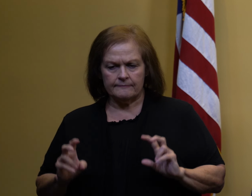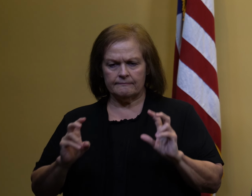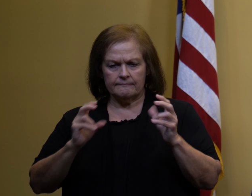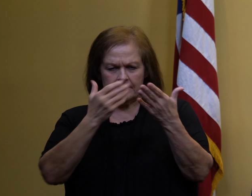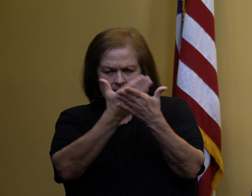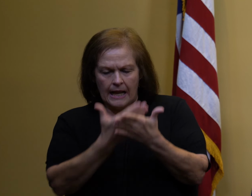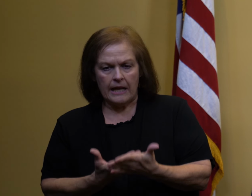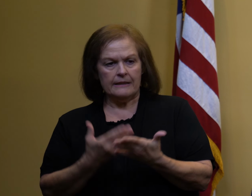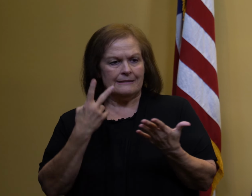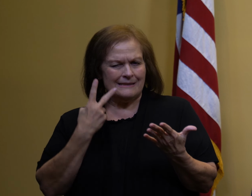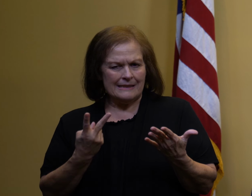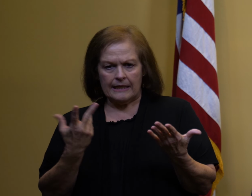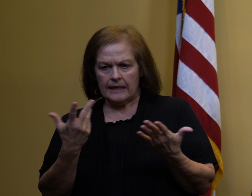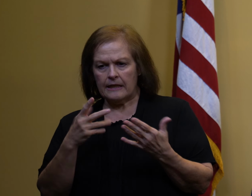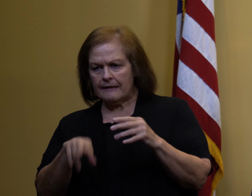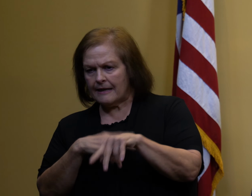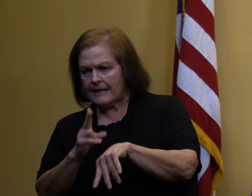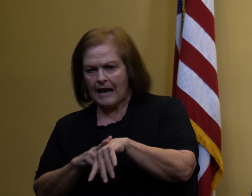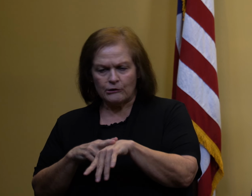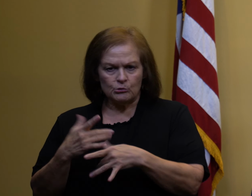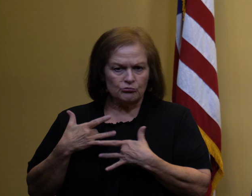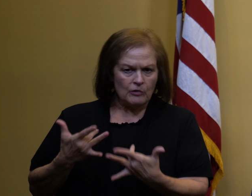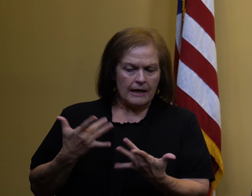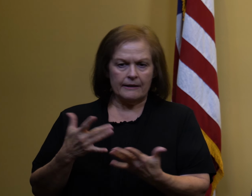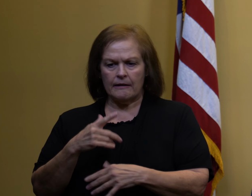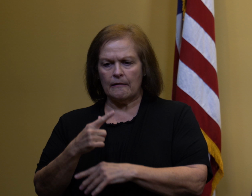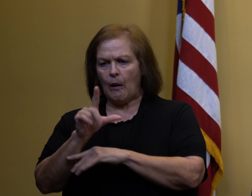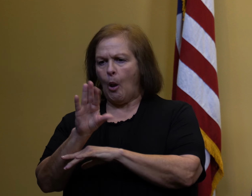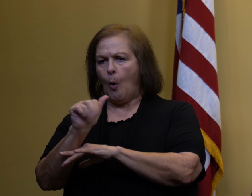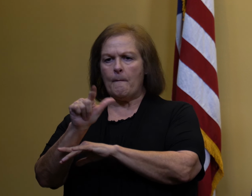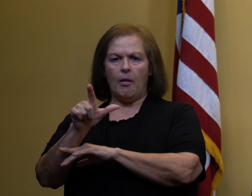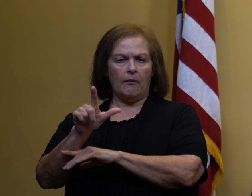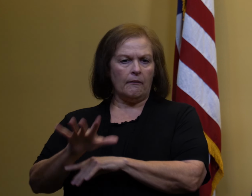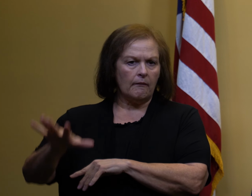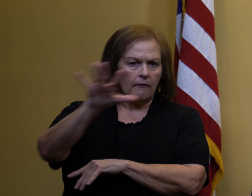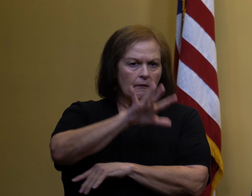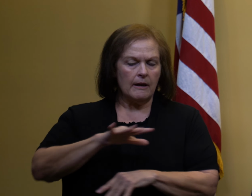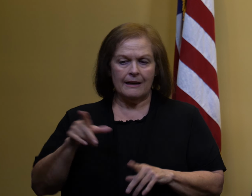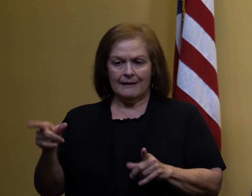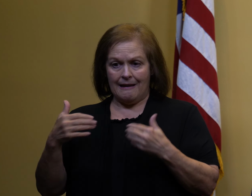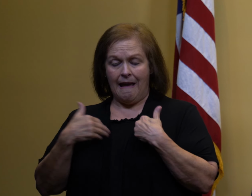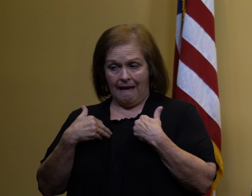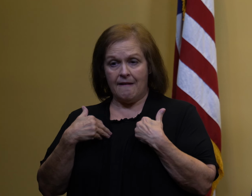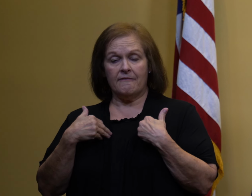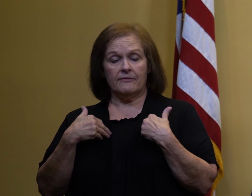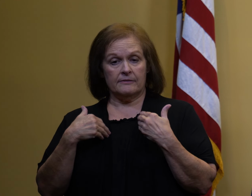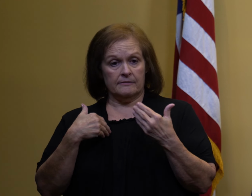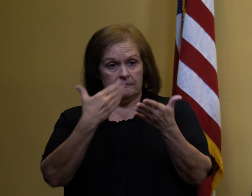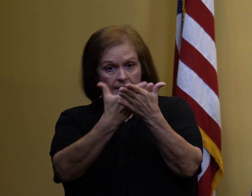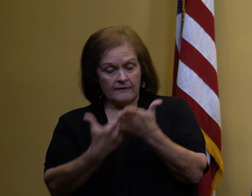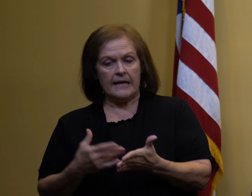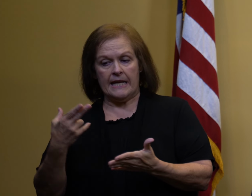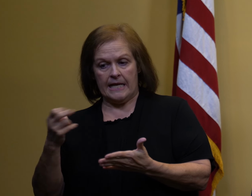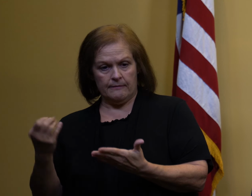of course, in our city, but looking at national trends as well, global trends. He produced this data, he presented it to